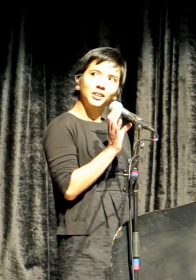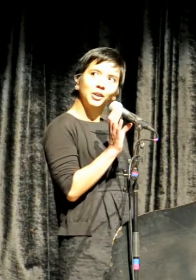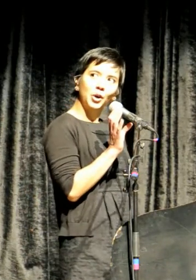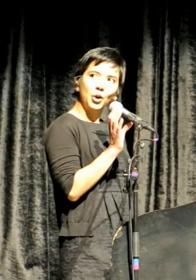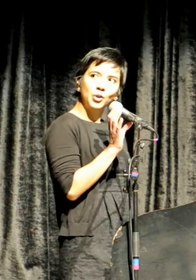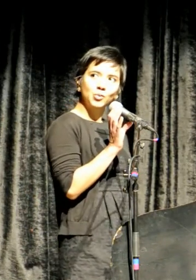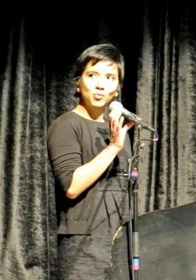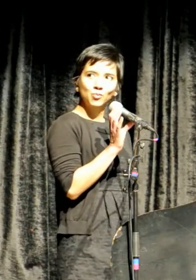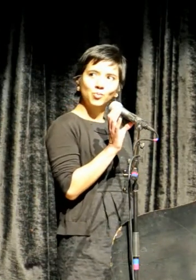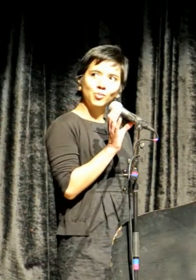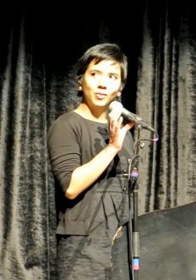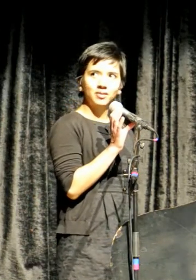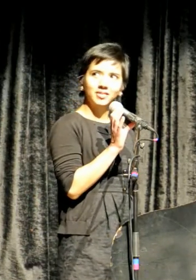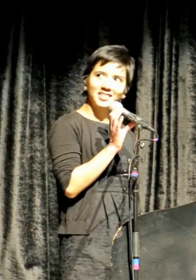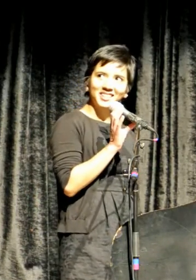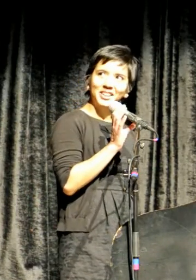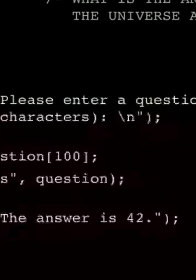So